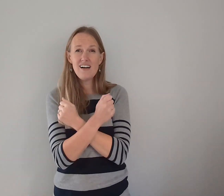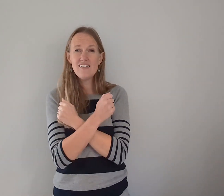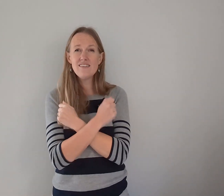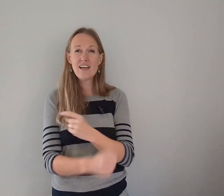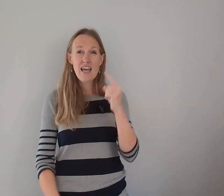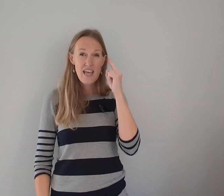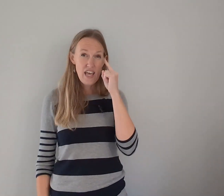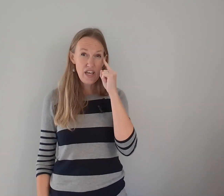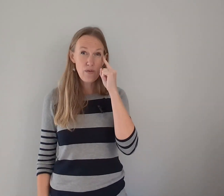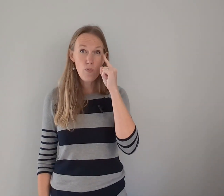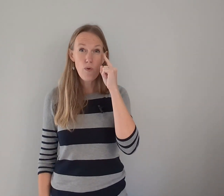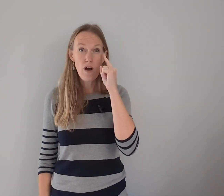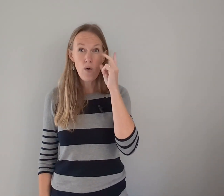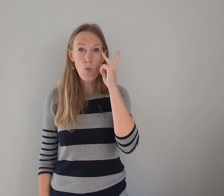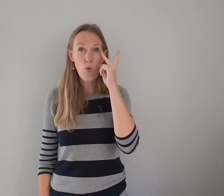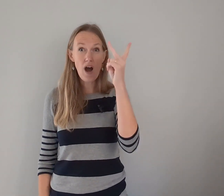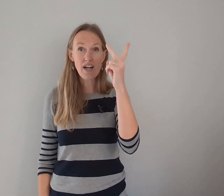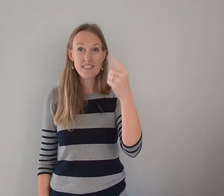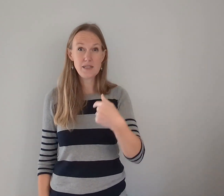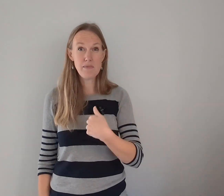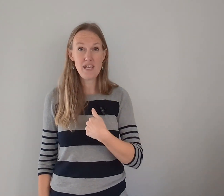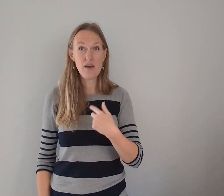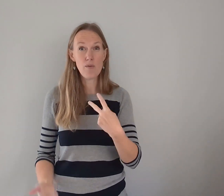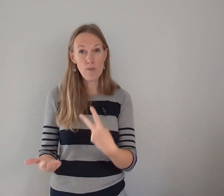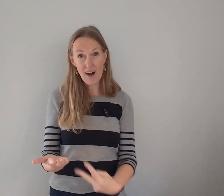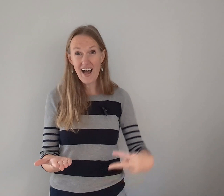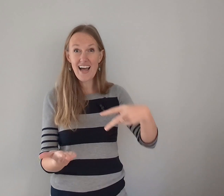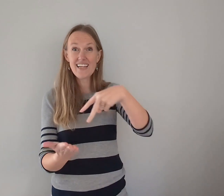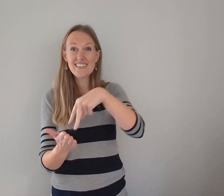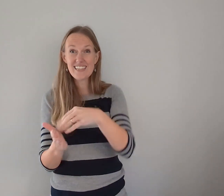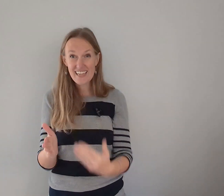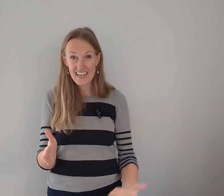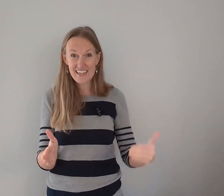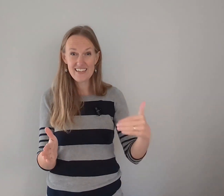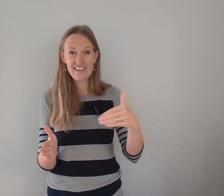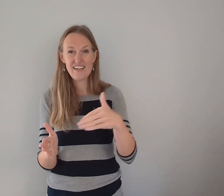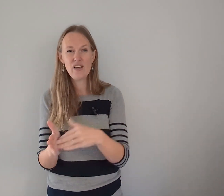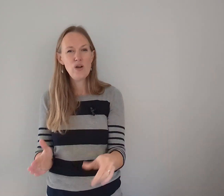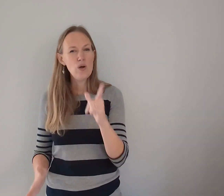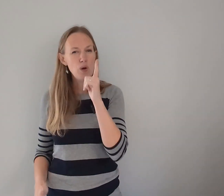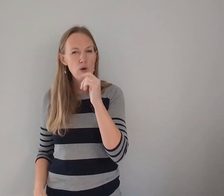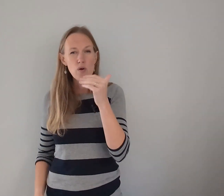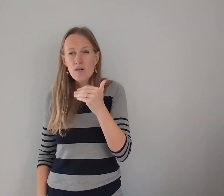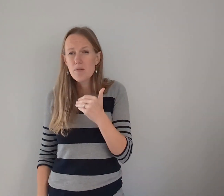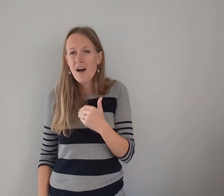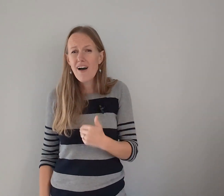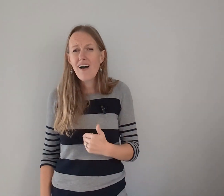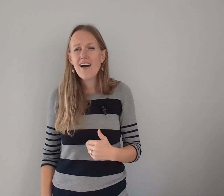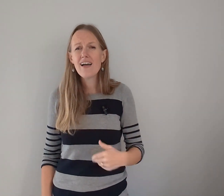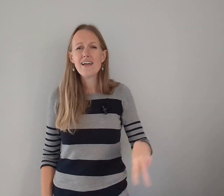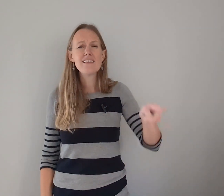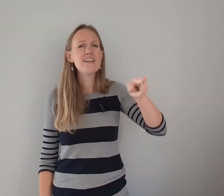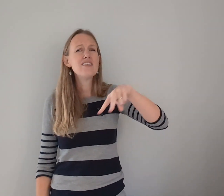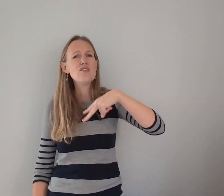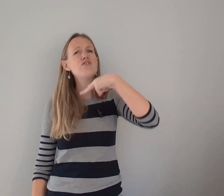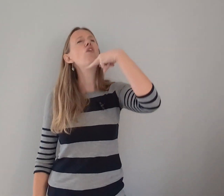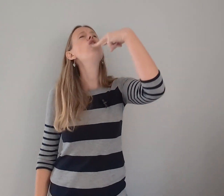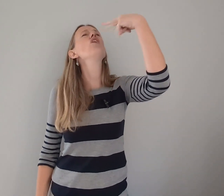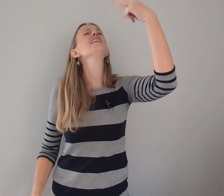love and watch me rise again? Who am I that the voice